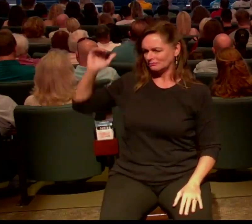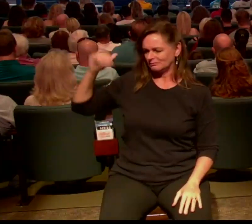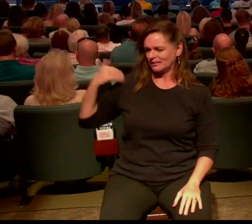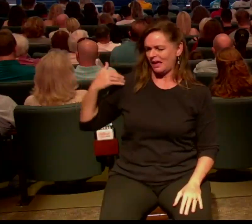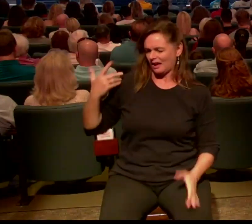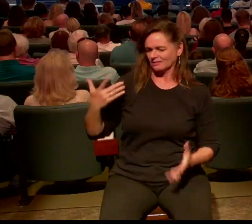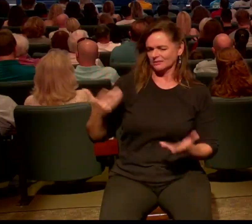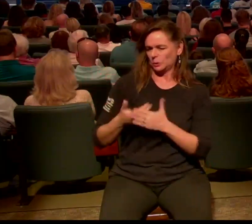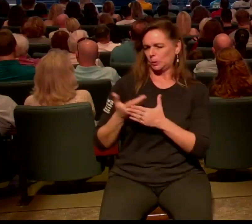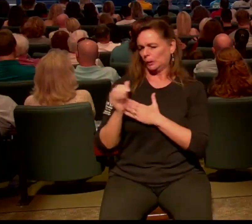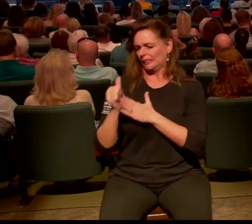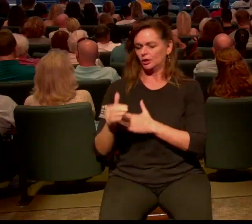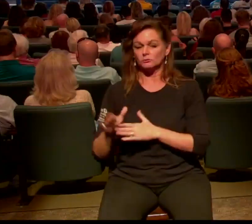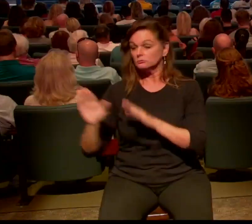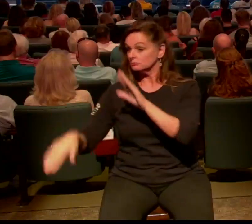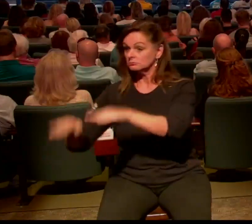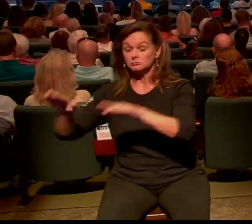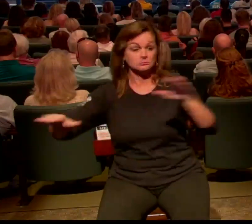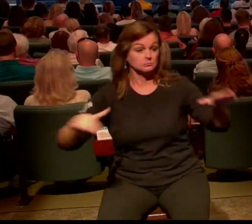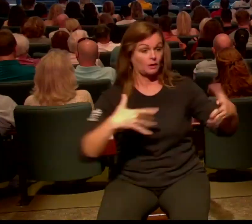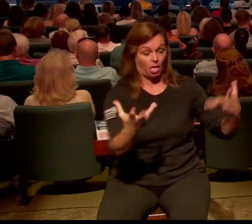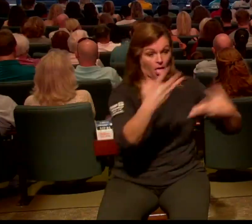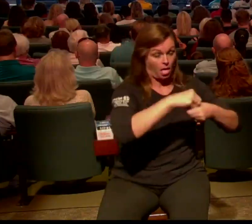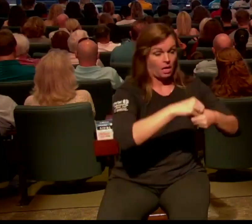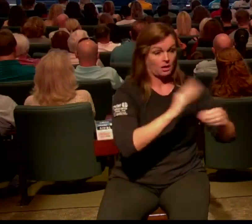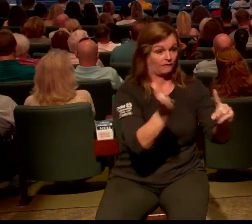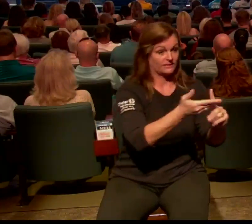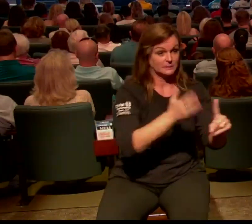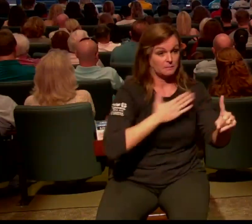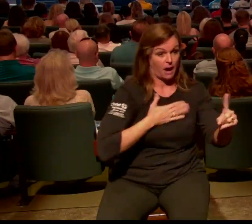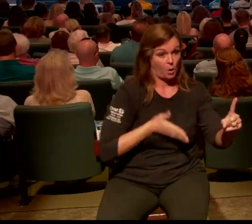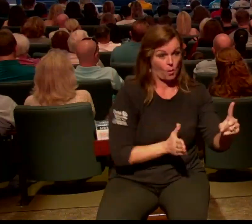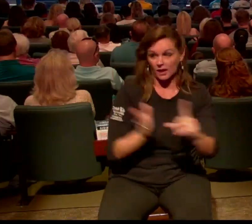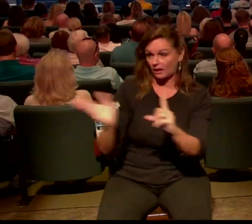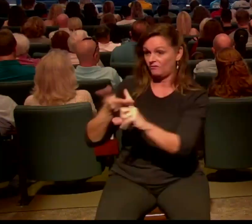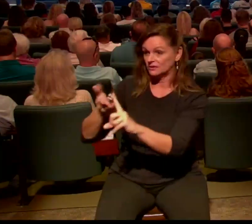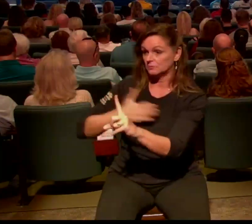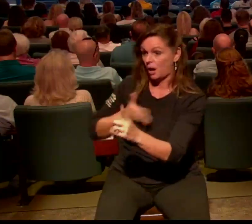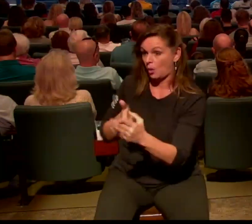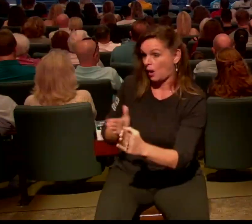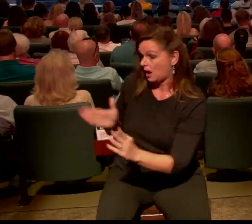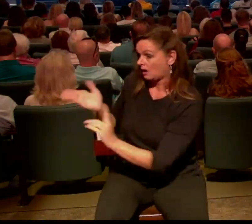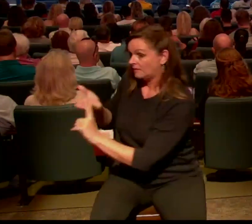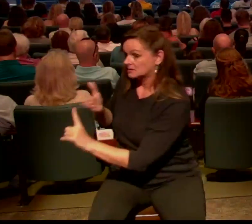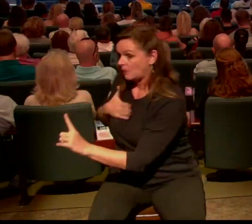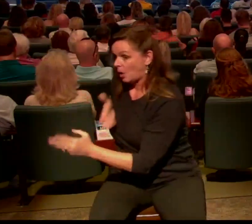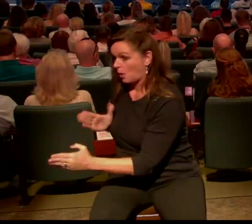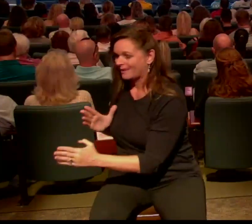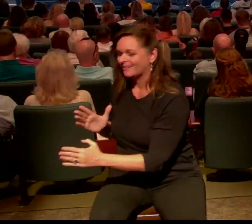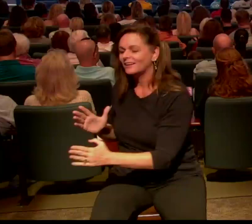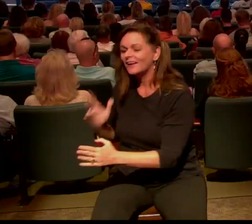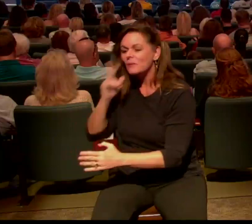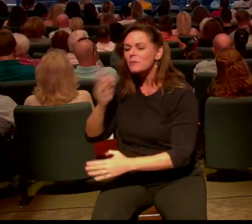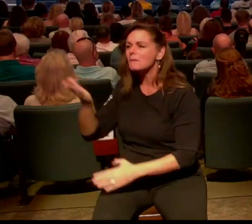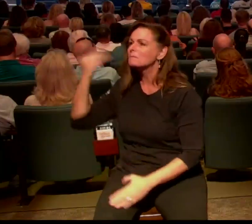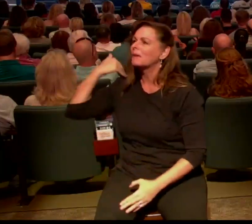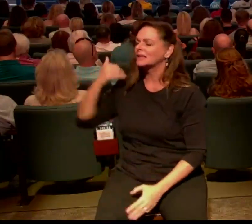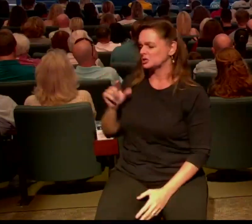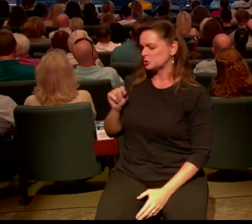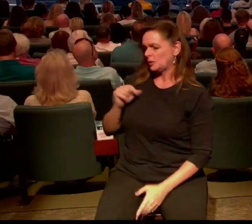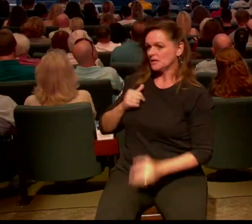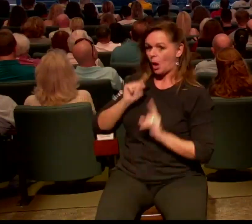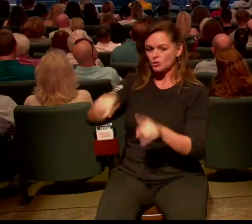leader to get everybody to buy into my vision and get onto my train. And I can still remember in my 20s as I was at a conference